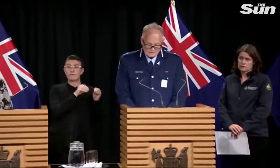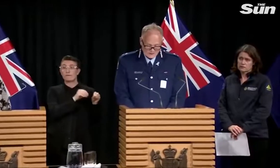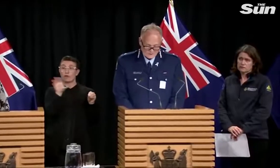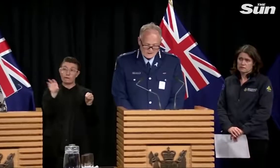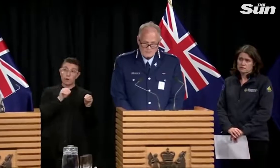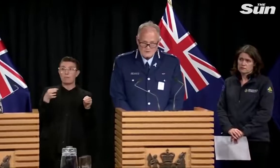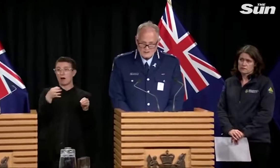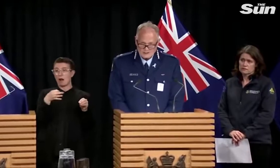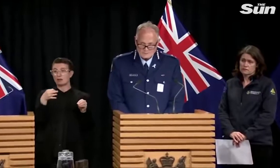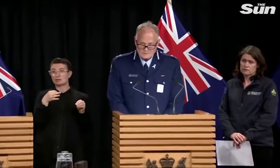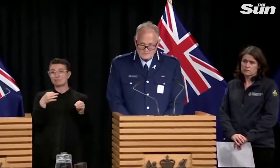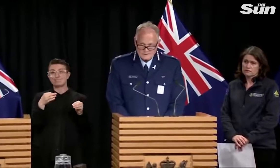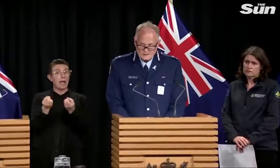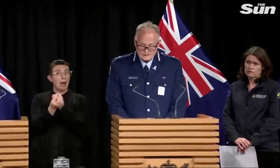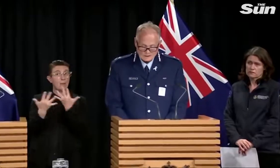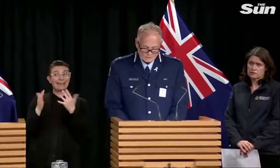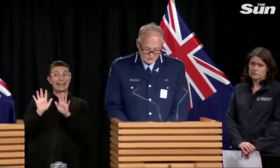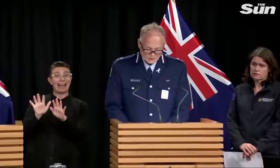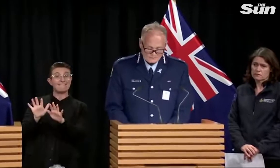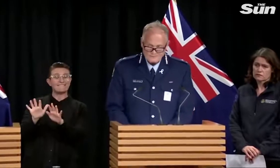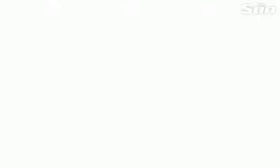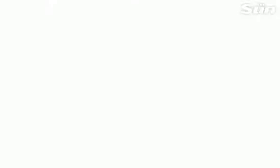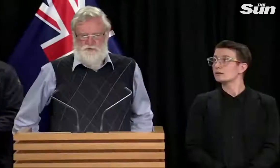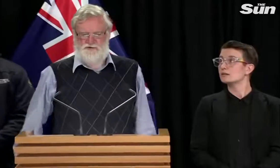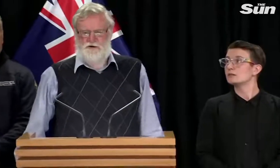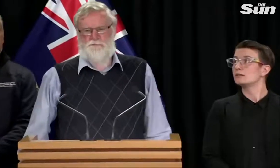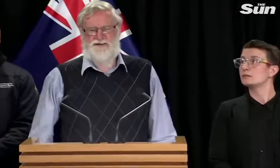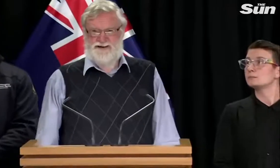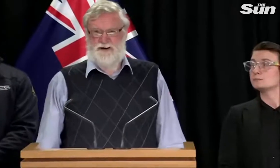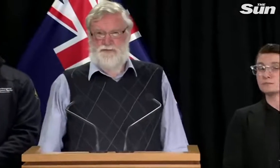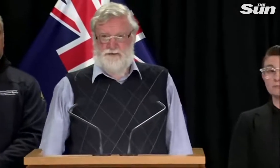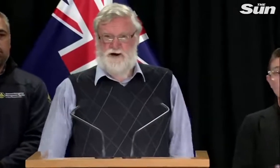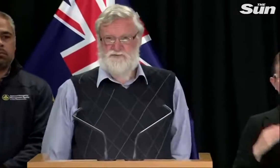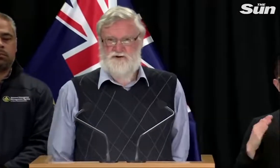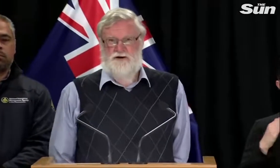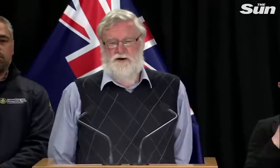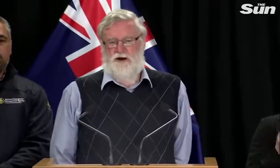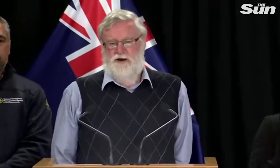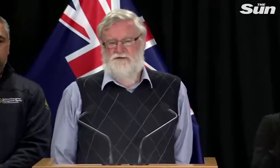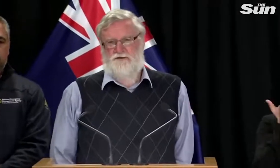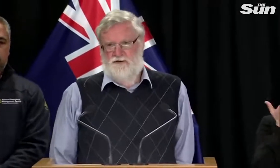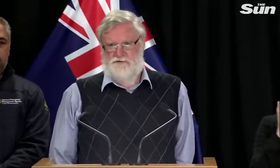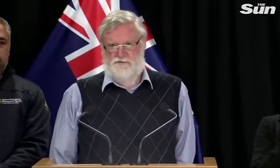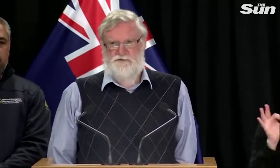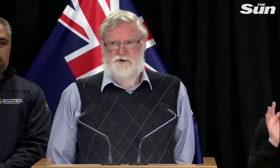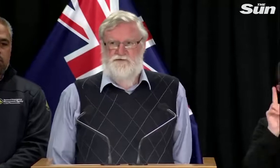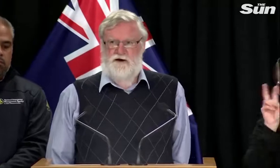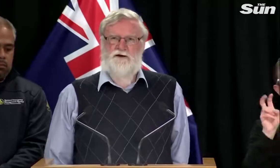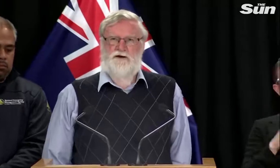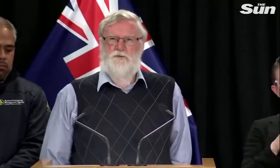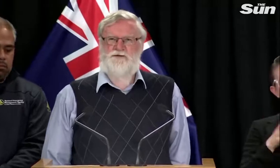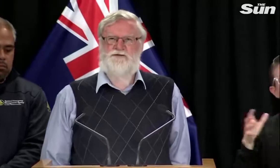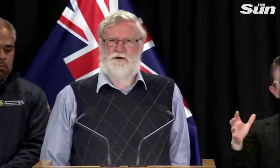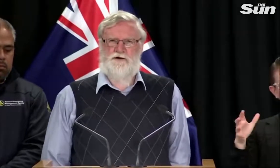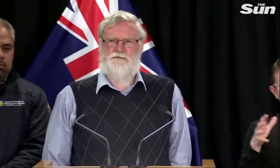unclear about the numbers that are left on the island. It's not a particularly big eruption, as